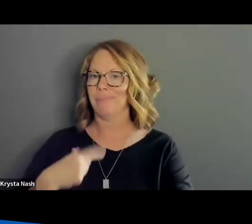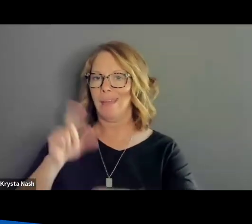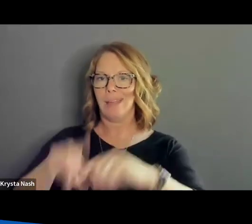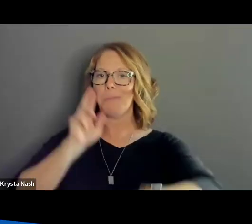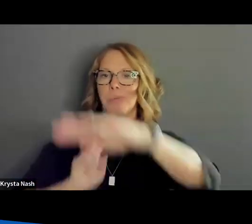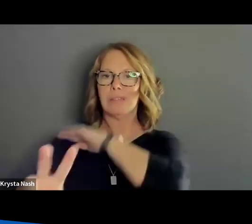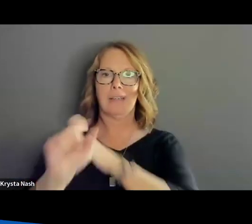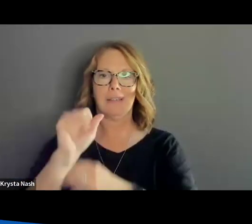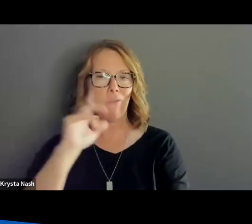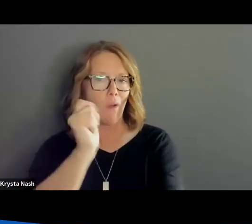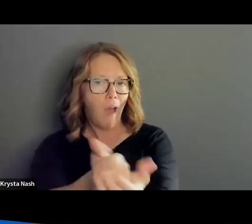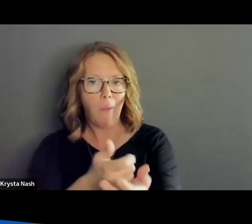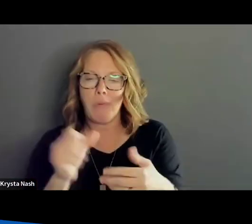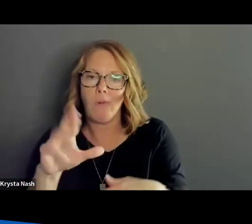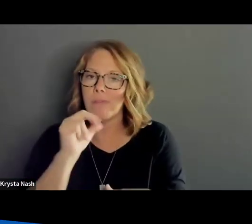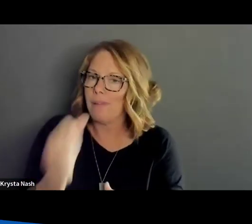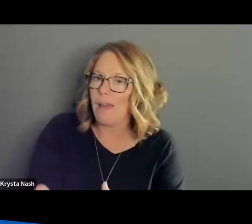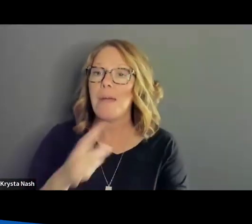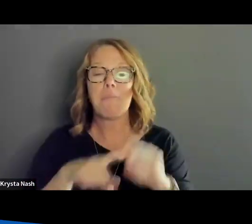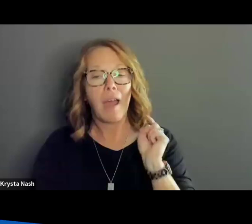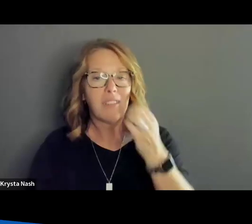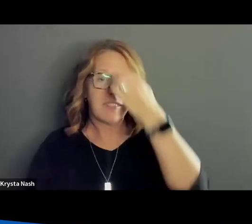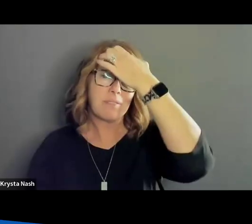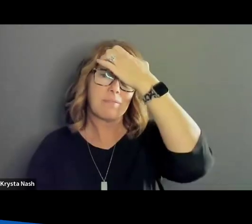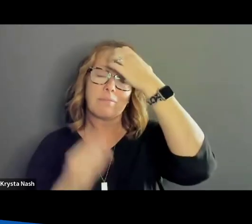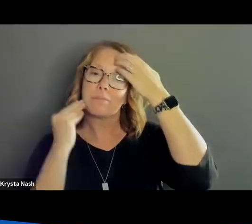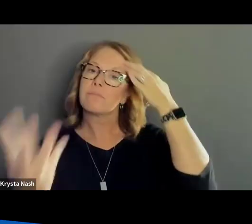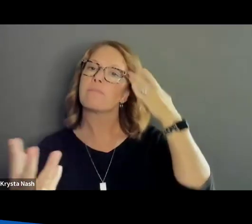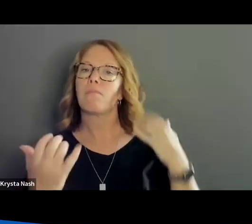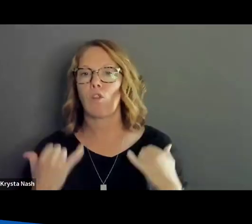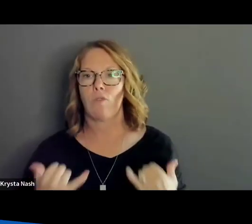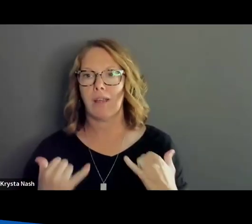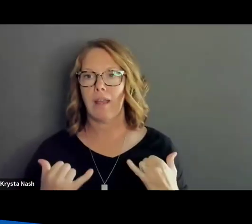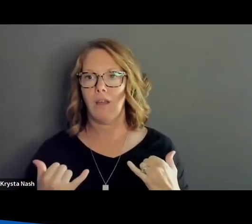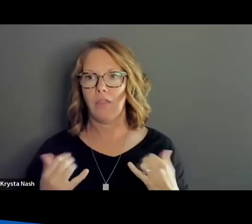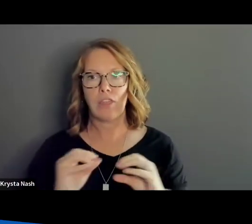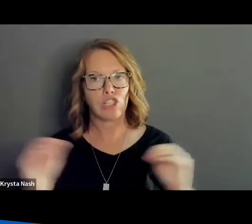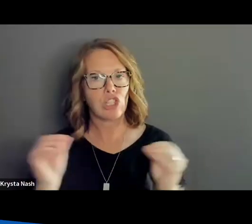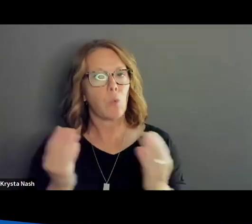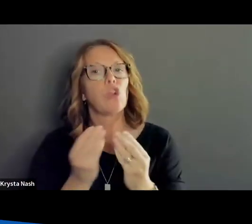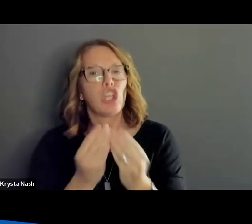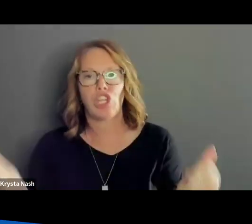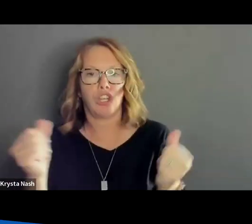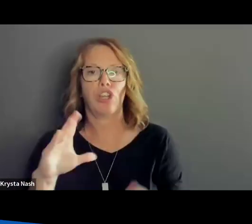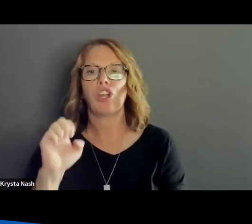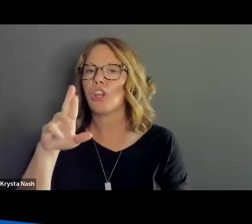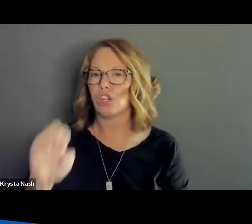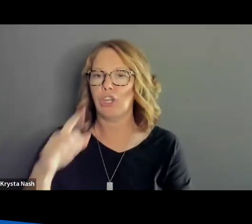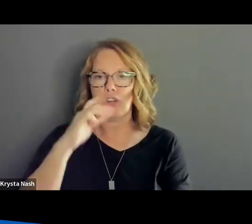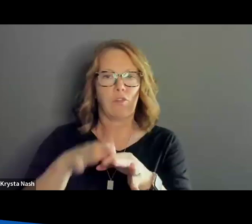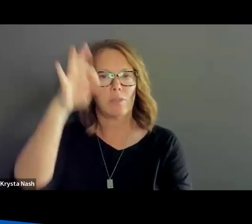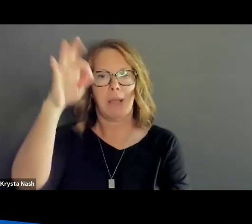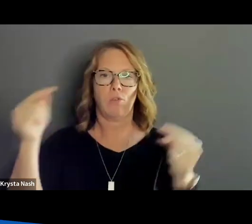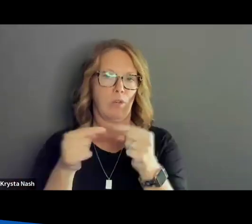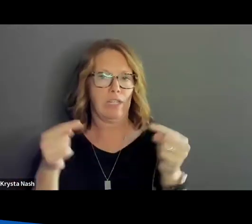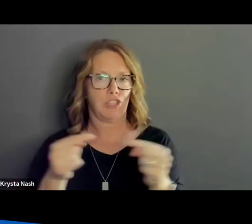condition, yes or no. I can tell you that right now there is no cure for spinal cord